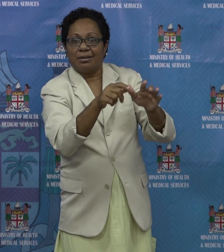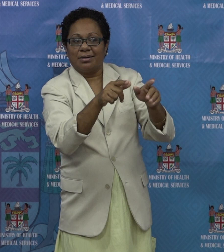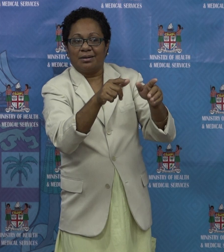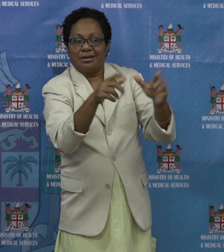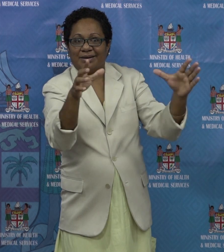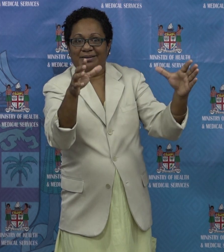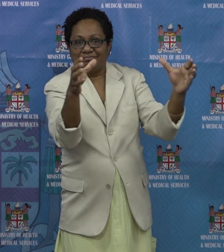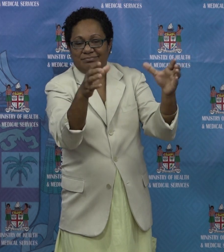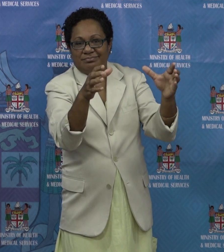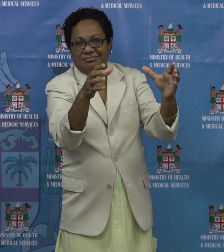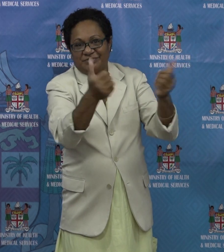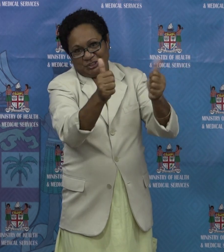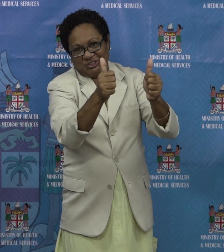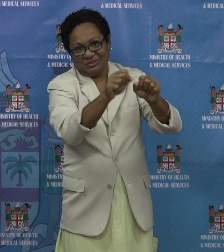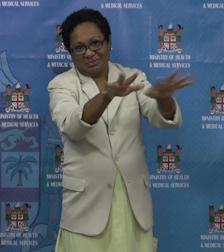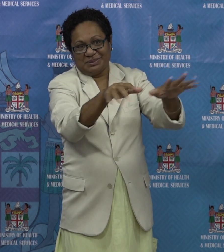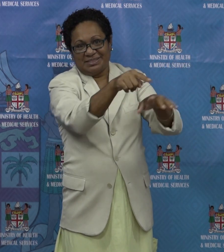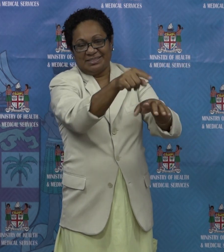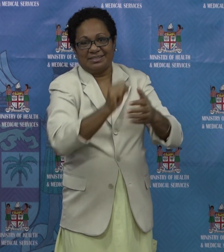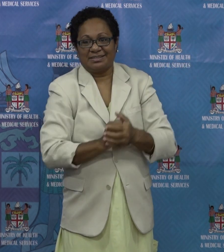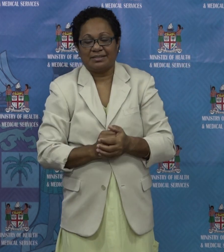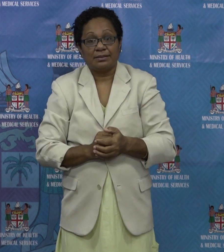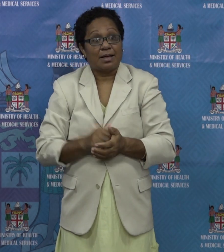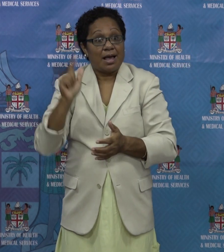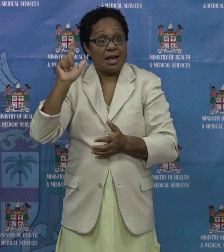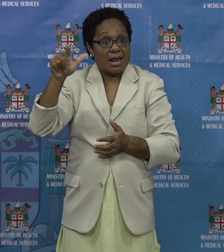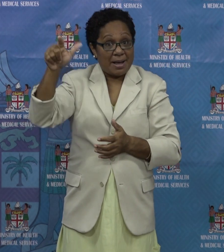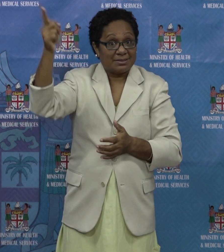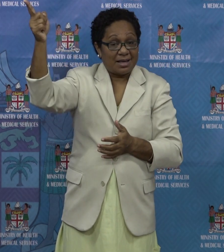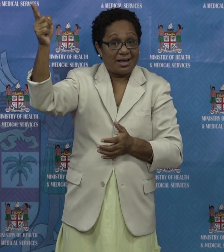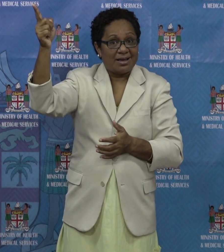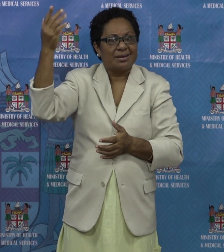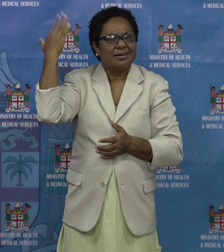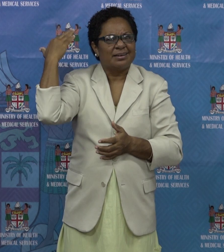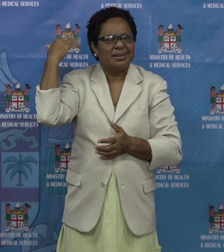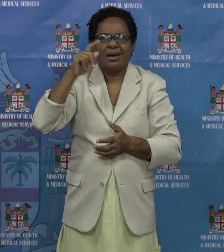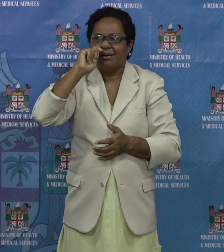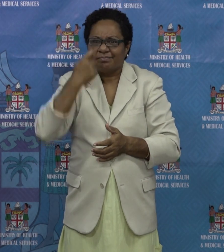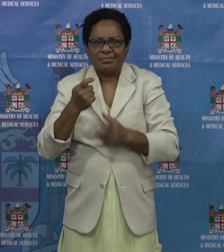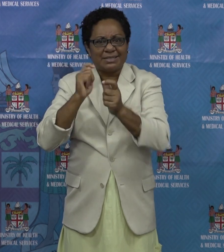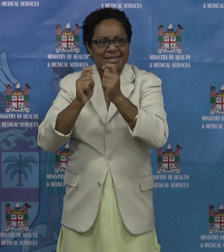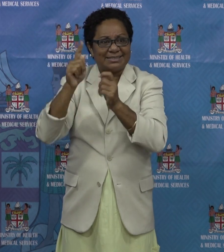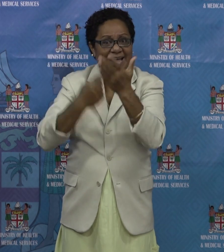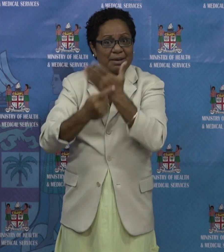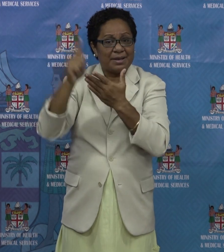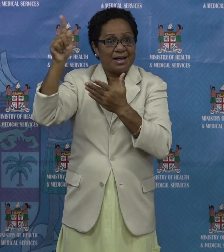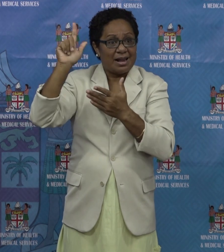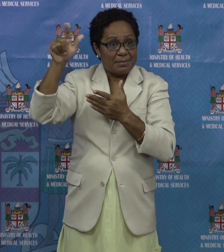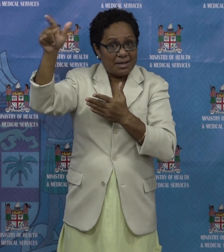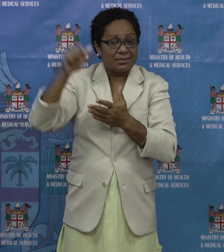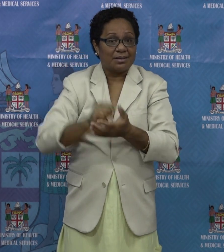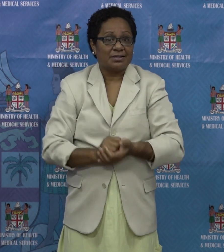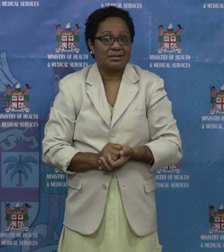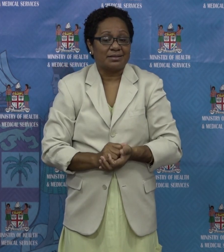in Lambasa at the beginning of this whole exercise, where we did a massive campaign of swabbing and testing, and